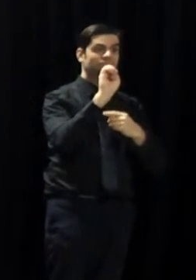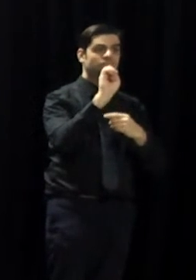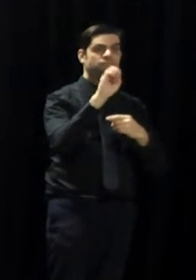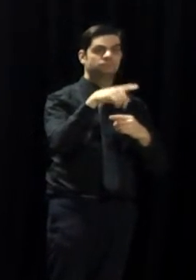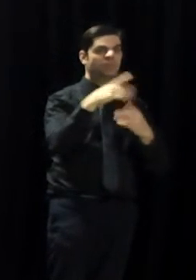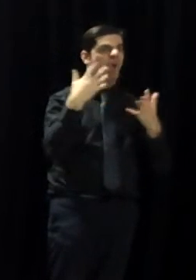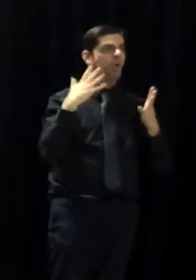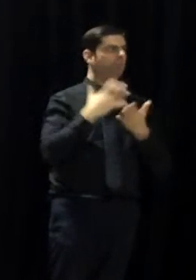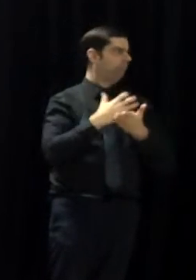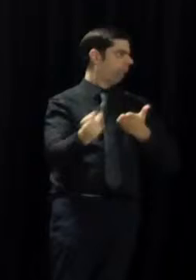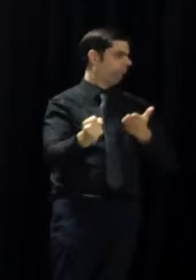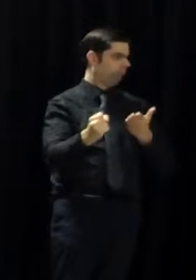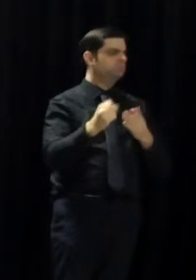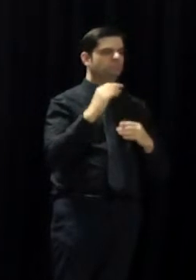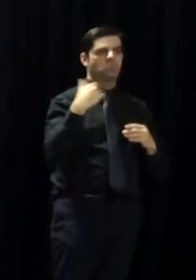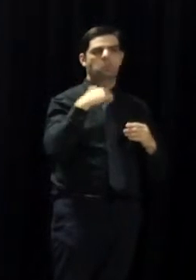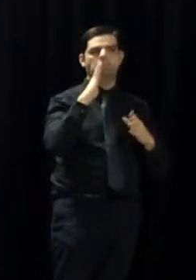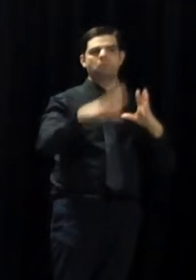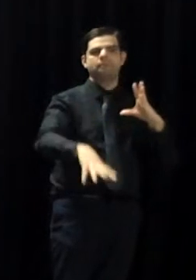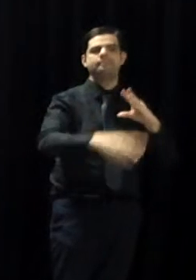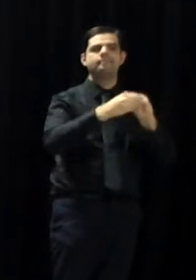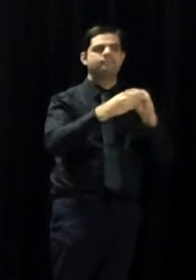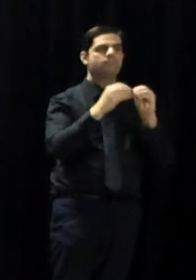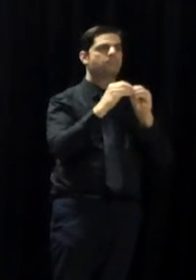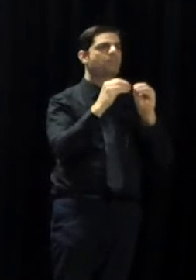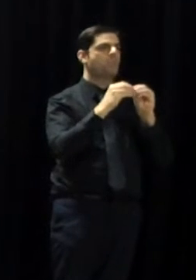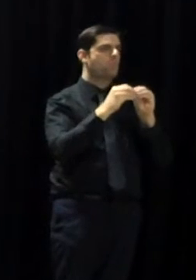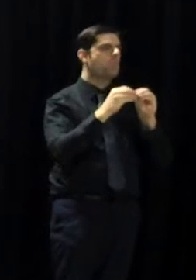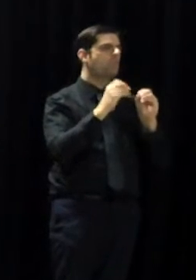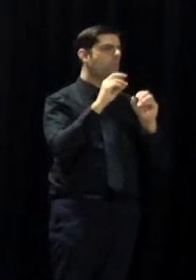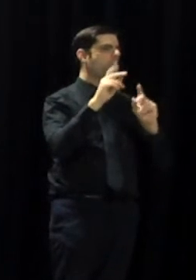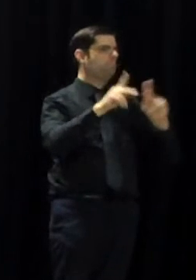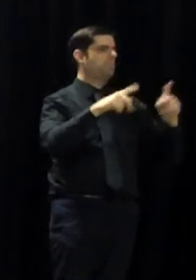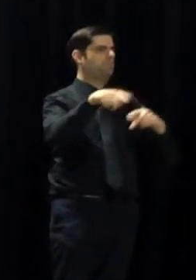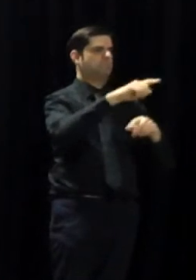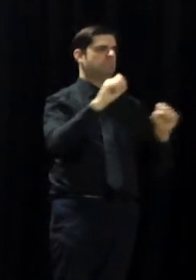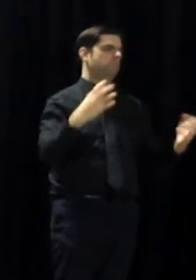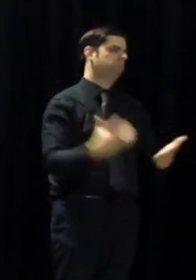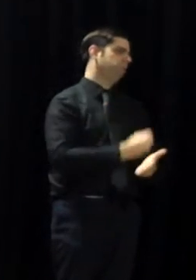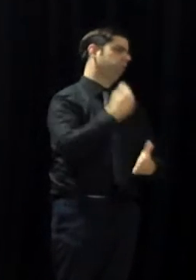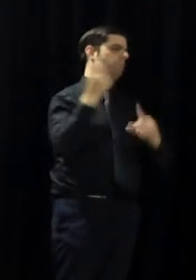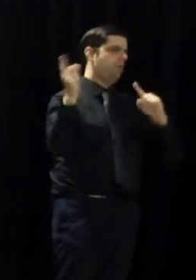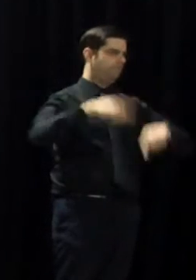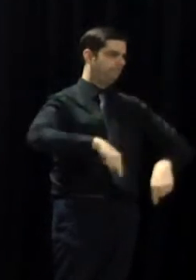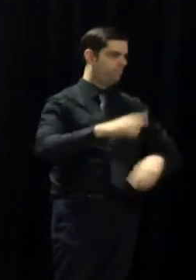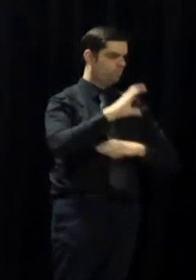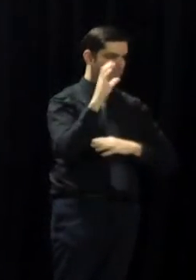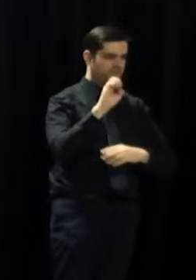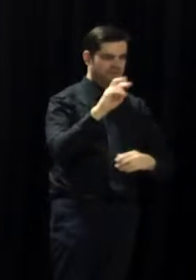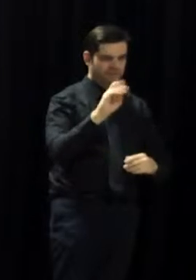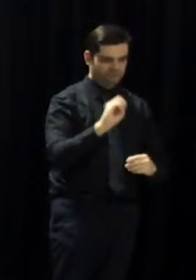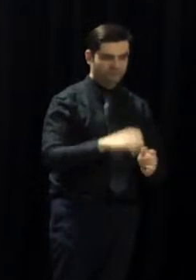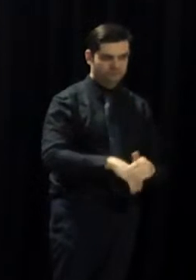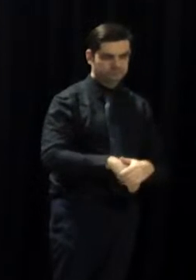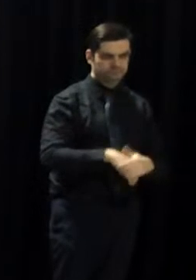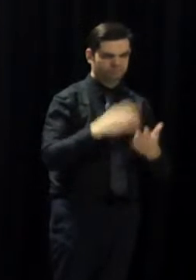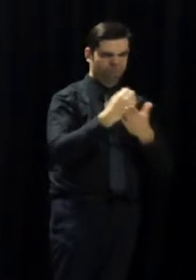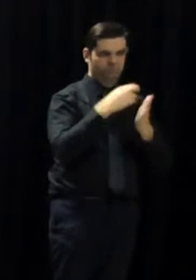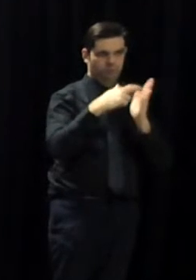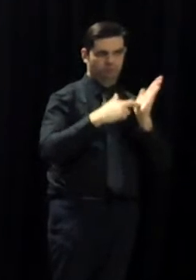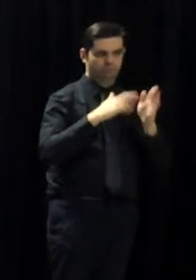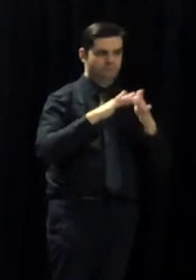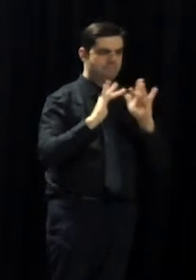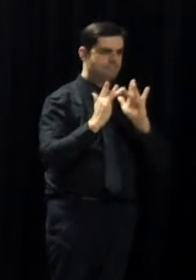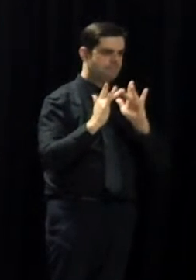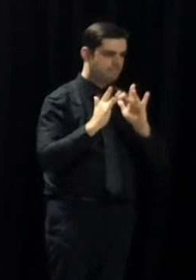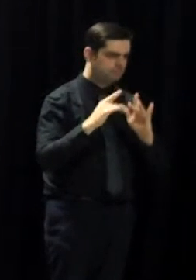advantage of that. But when you look at our strategy, we know we have to, when you're seeing a surge like this, it's critical